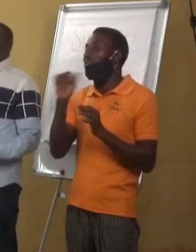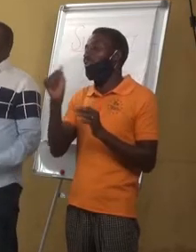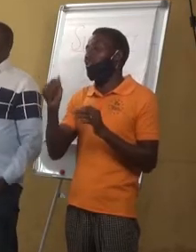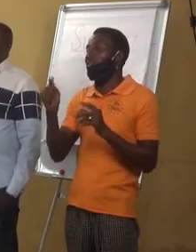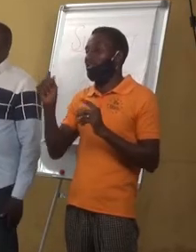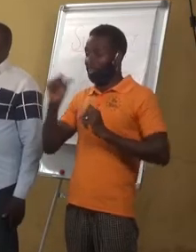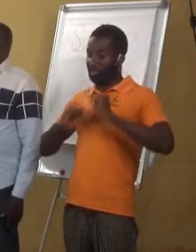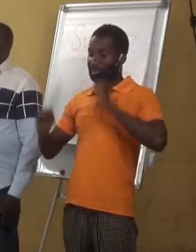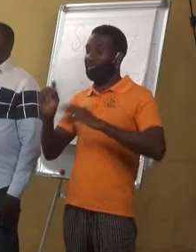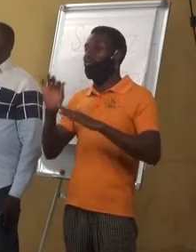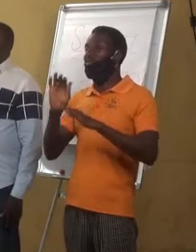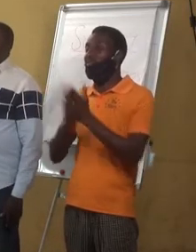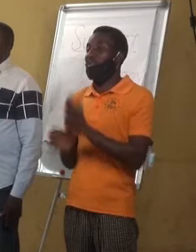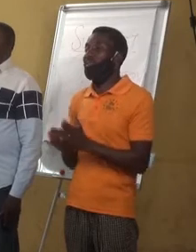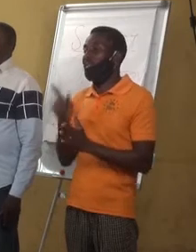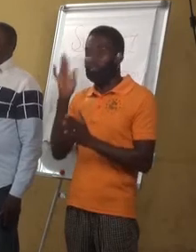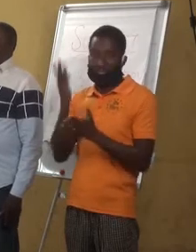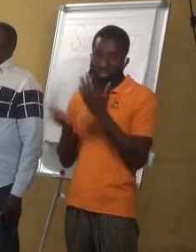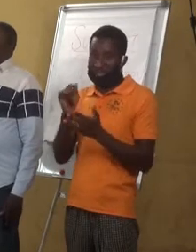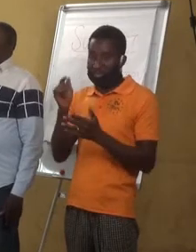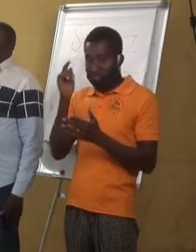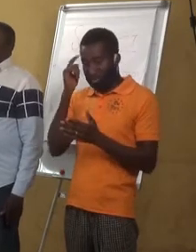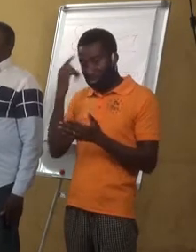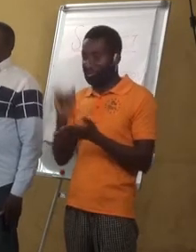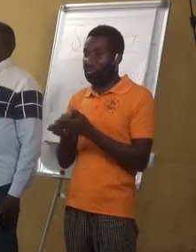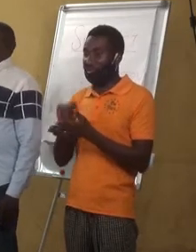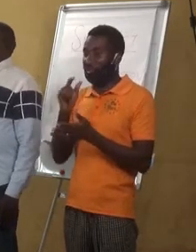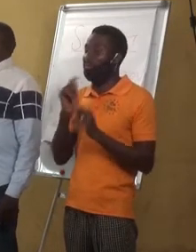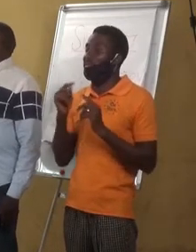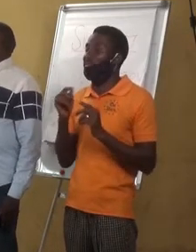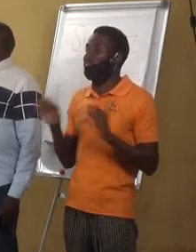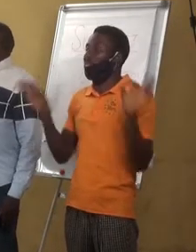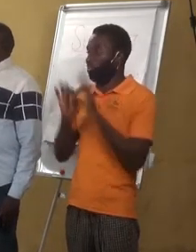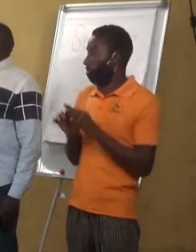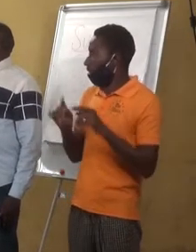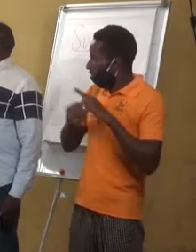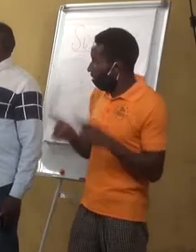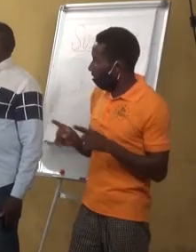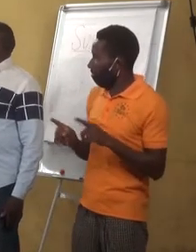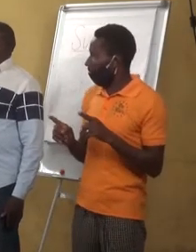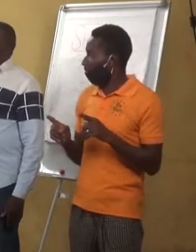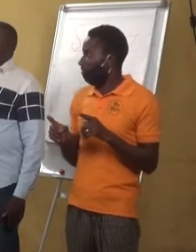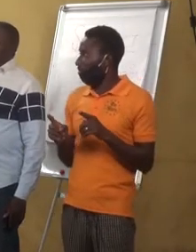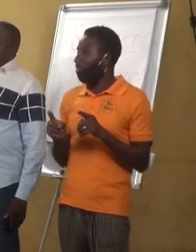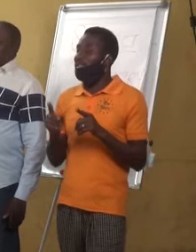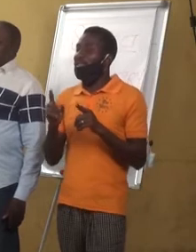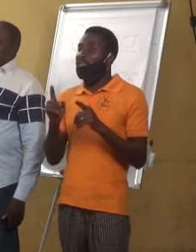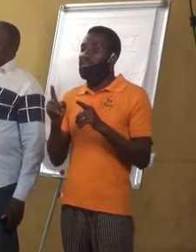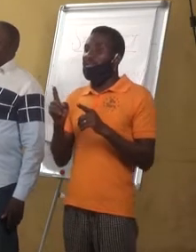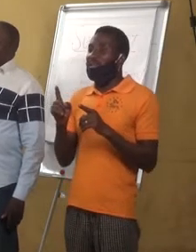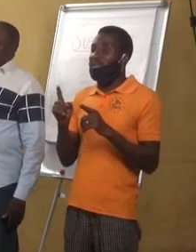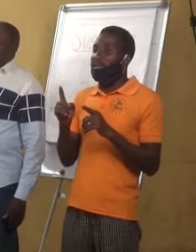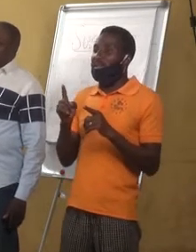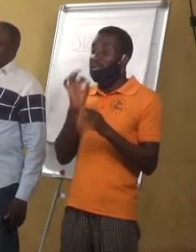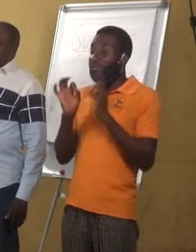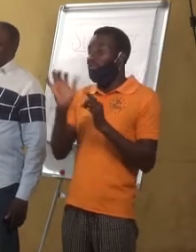just a mere table. But having acquired a certain knowledge of chemistry, you agree with me